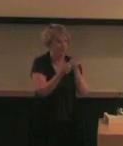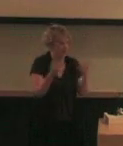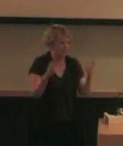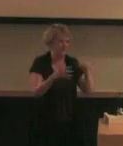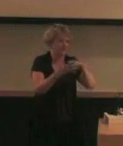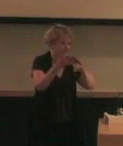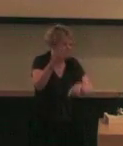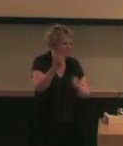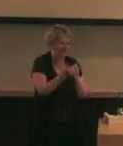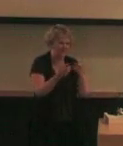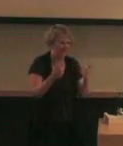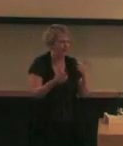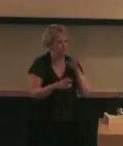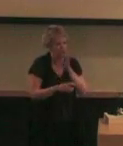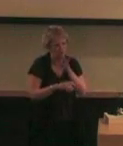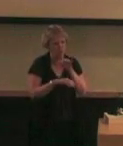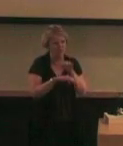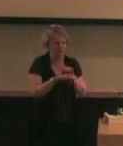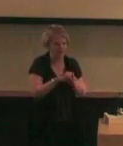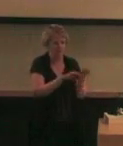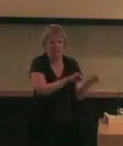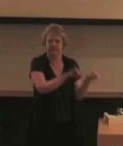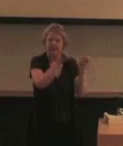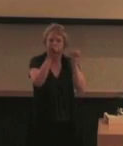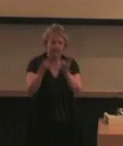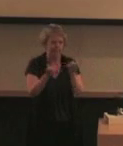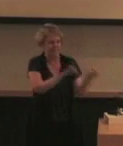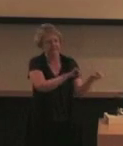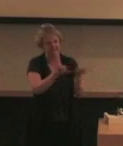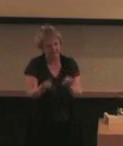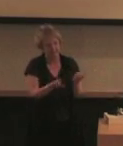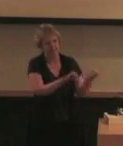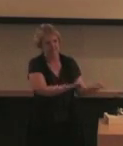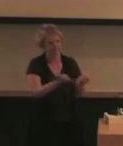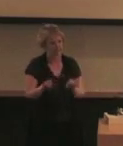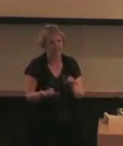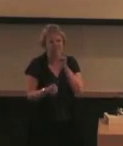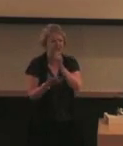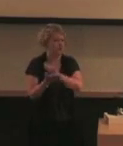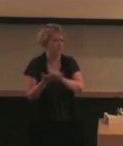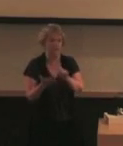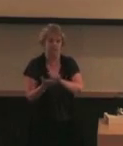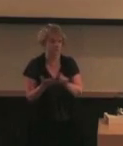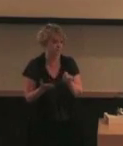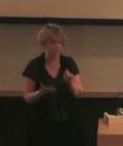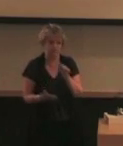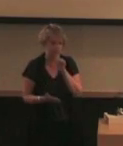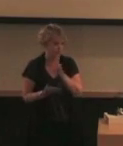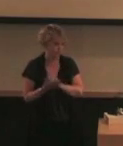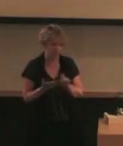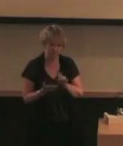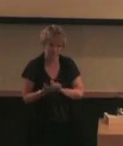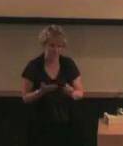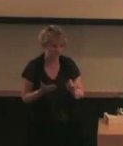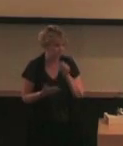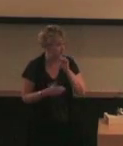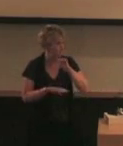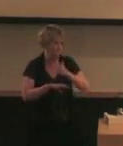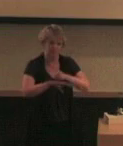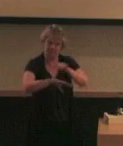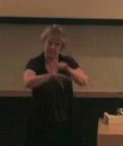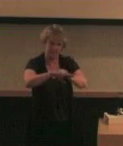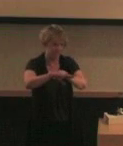pragmatics, just like any spoken language. But it is not a written language. It is not based on